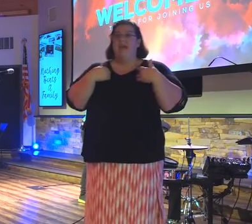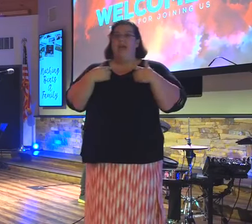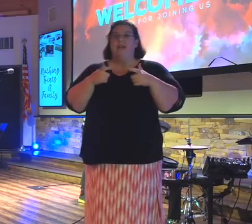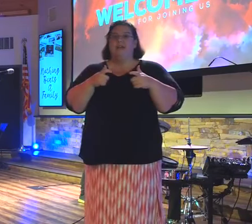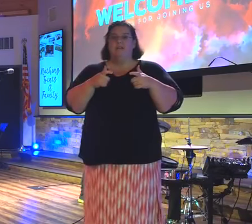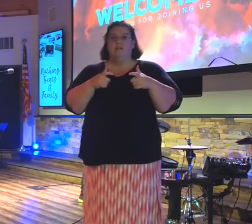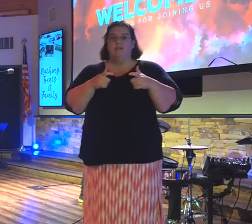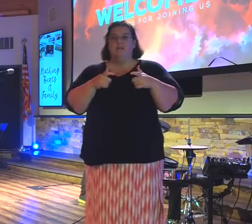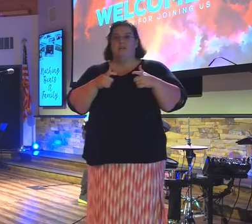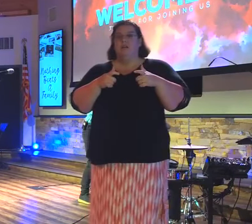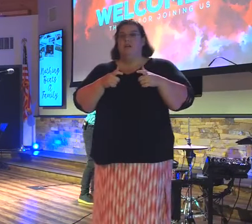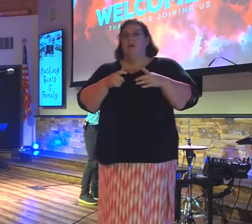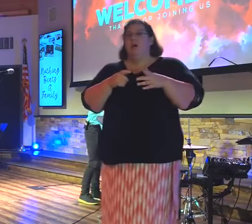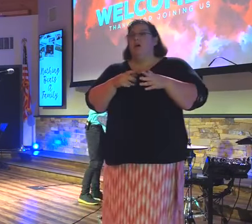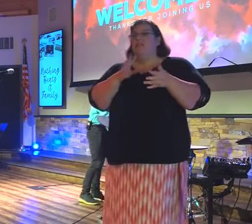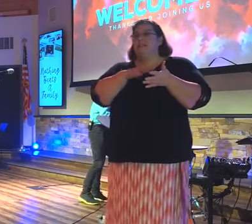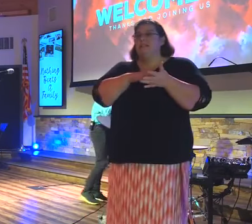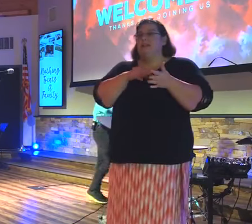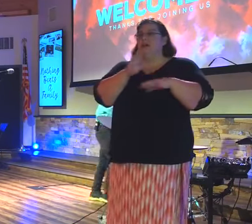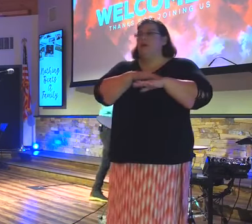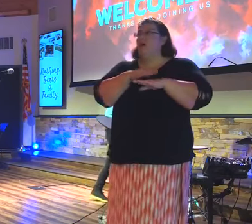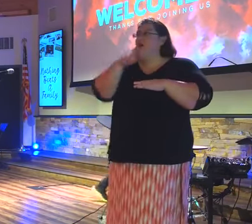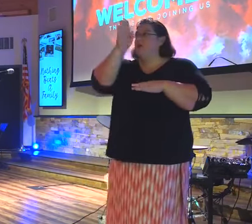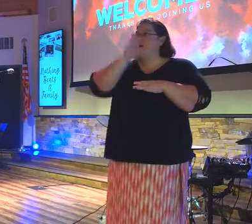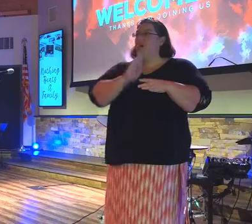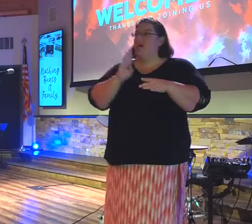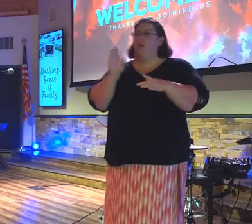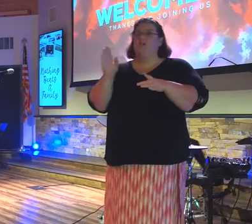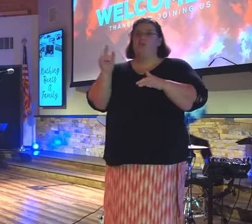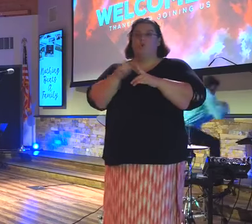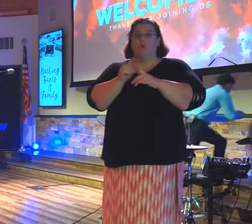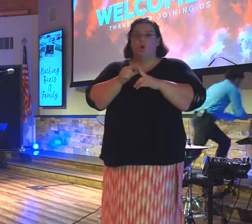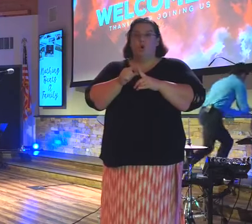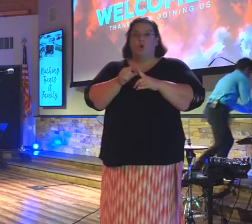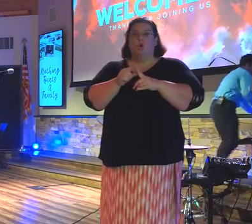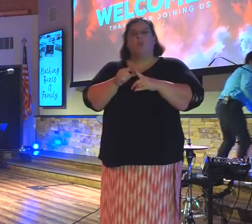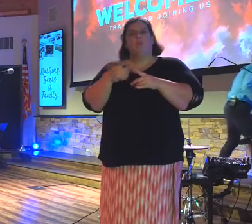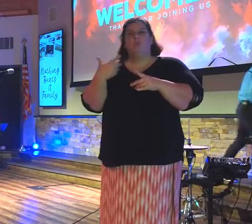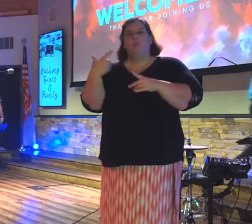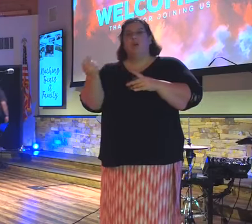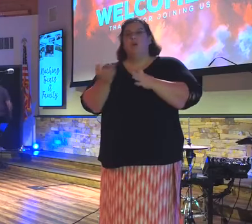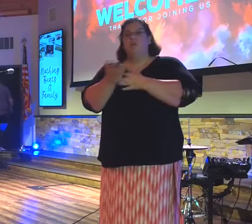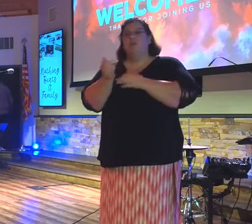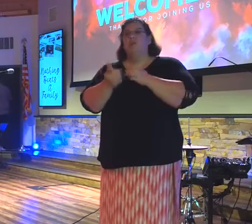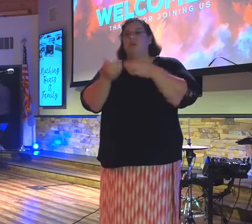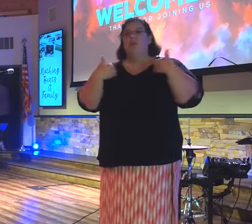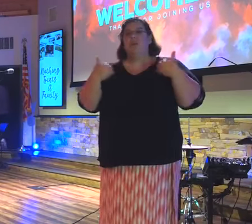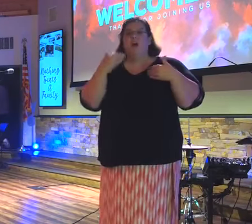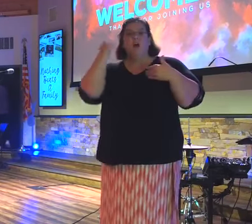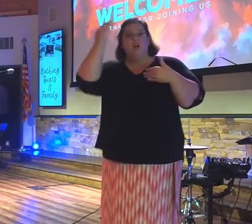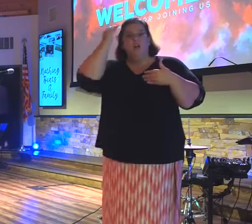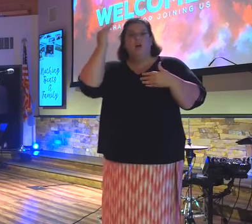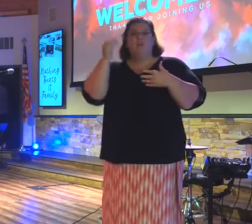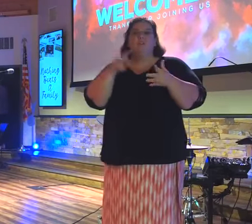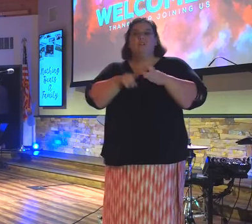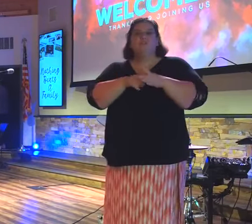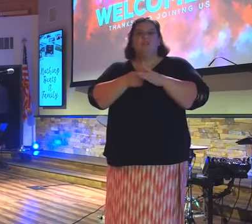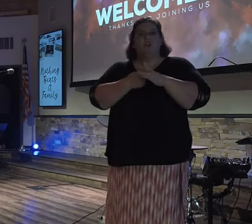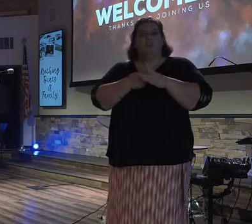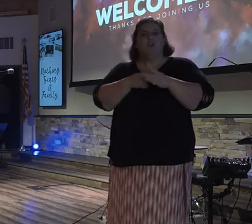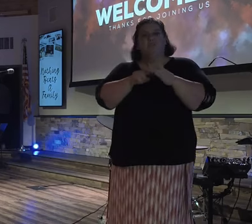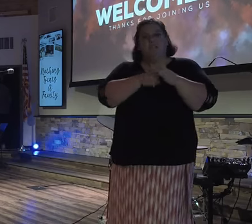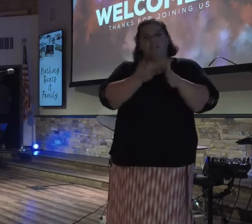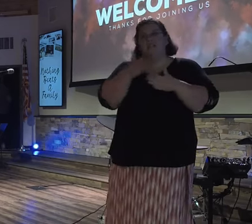big importance on Scripture and God's Word, and so we wanted to go through with The Gathering, with our young adults, Scripture from beginning to